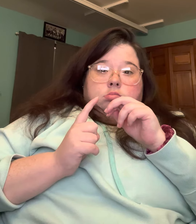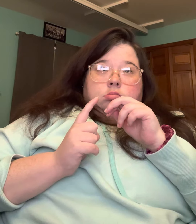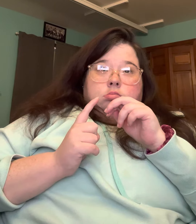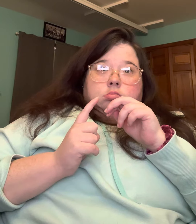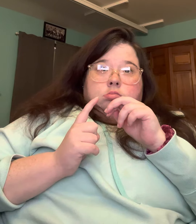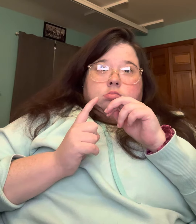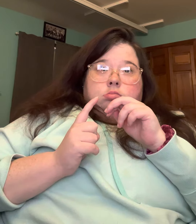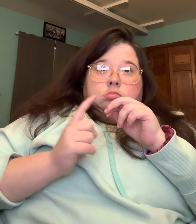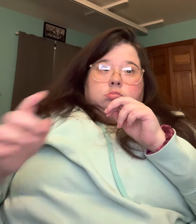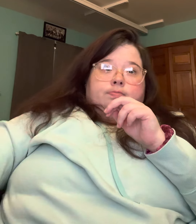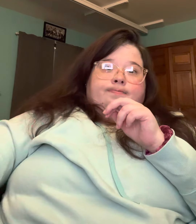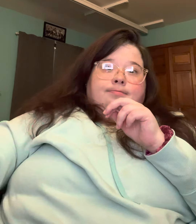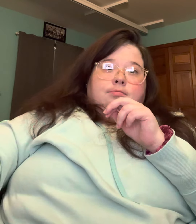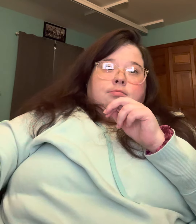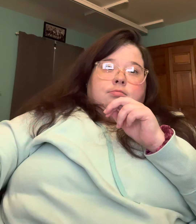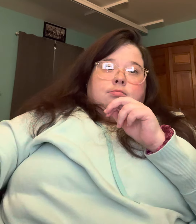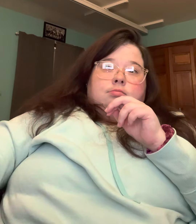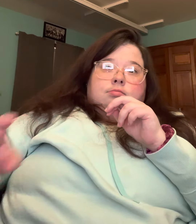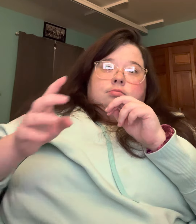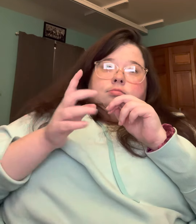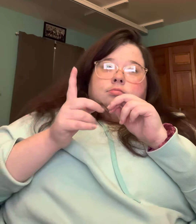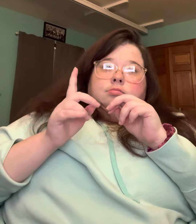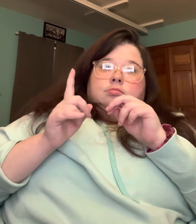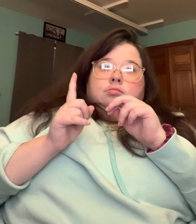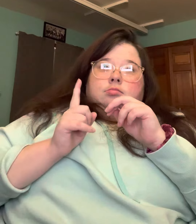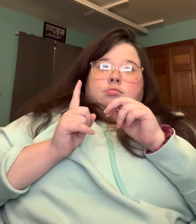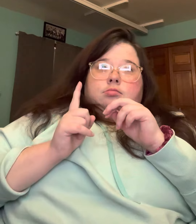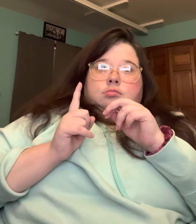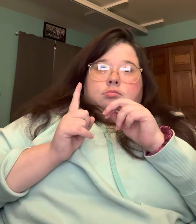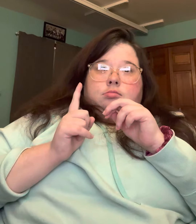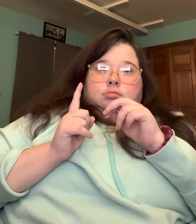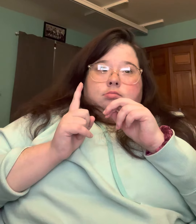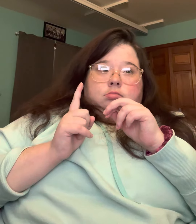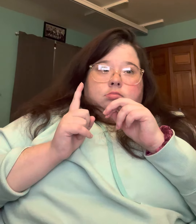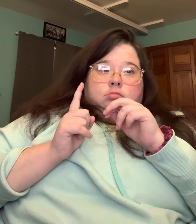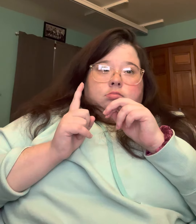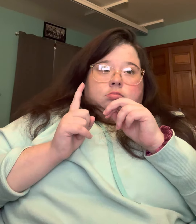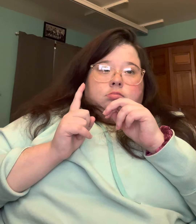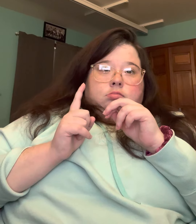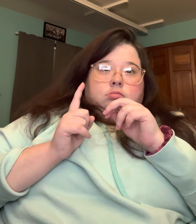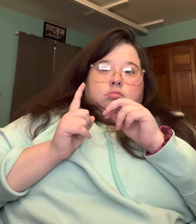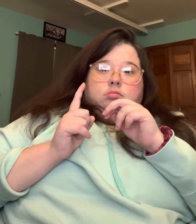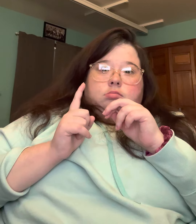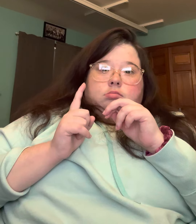easy way to respond is, I'm fine. So here's how we would do it in ASL.